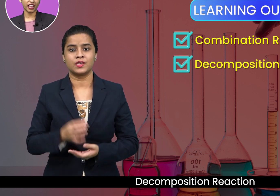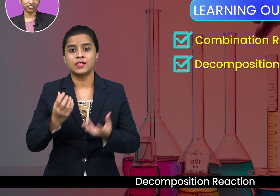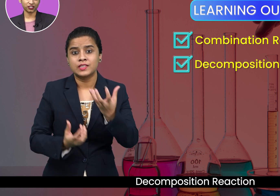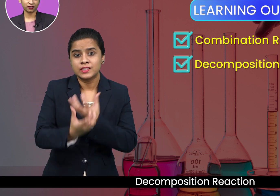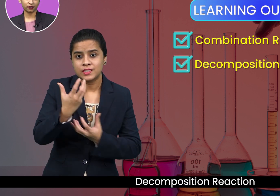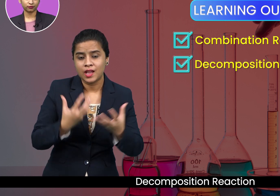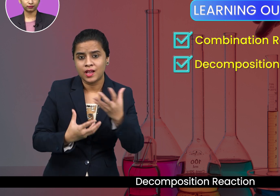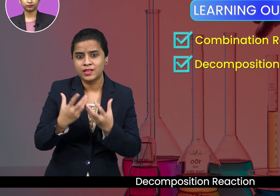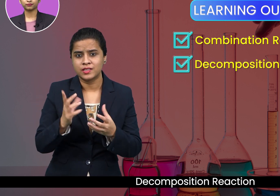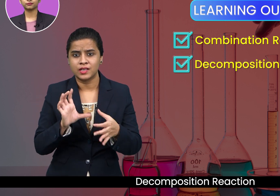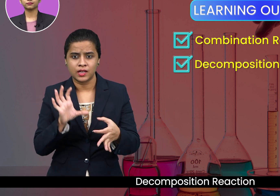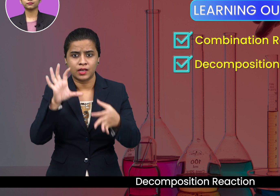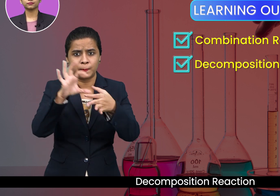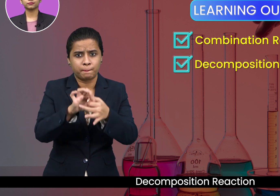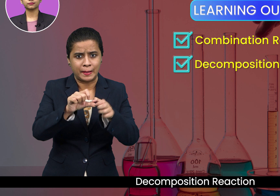decomposition reaction,